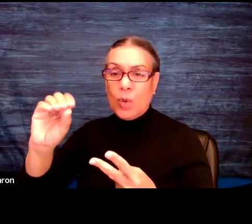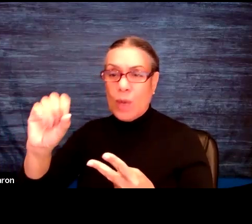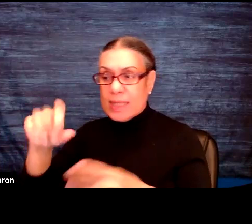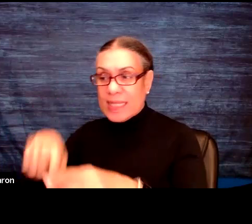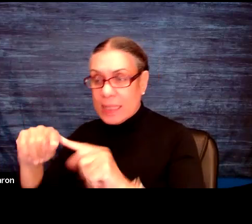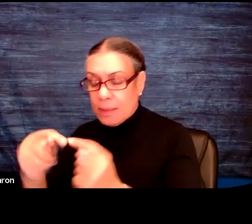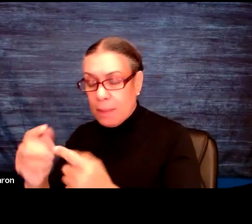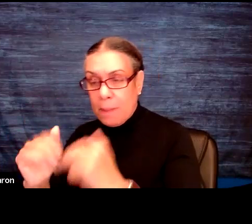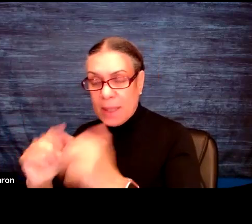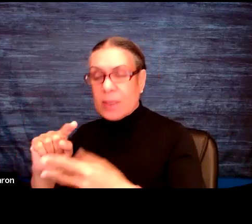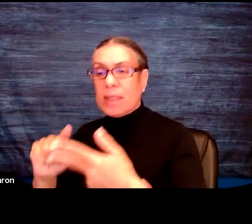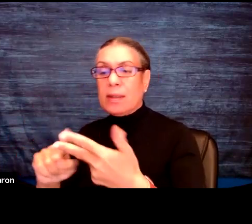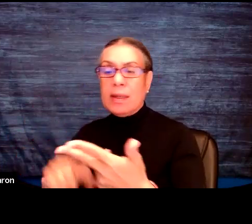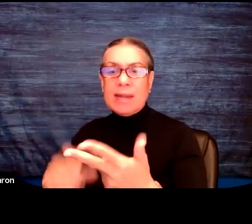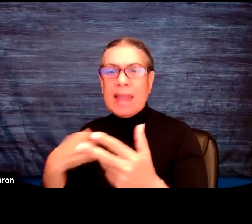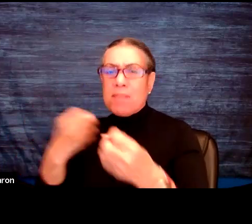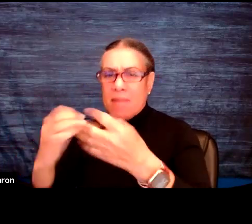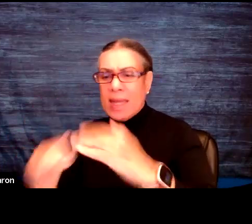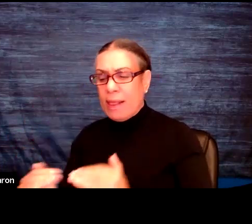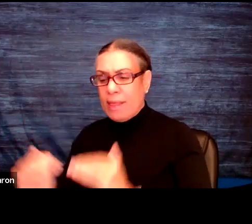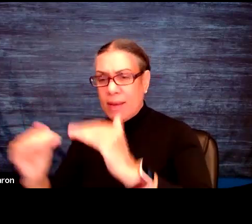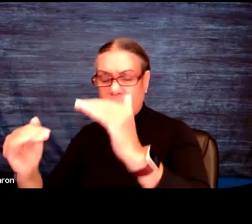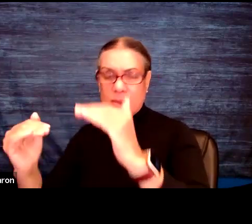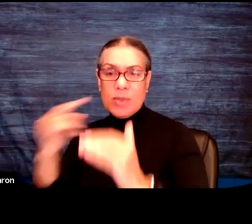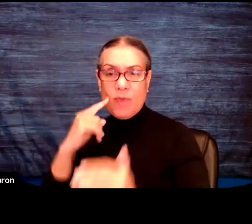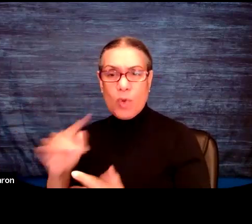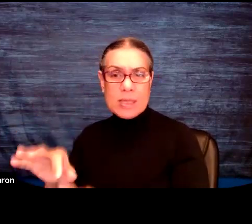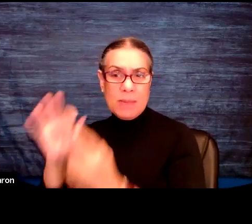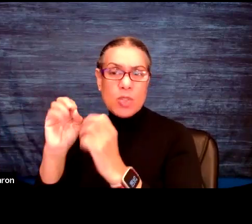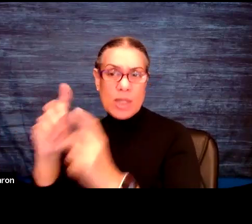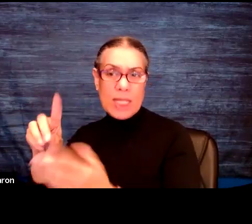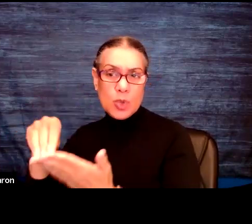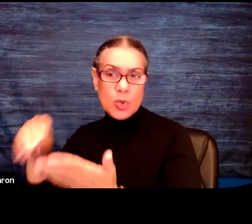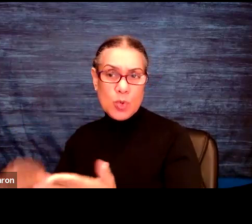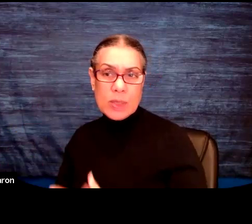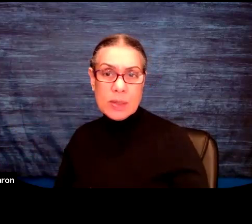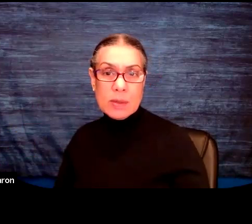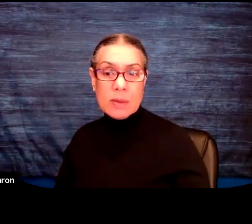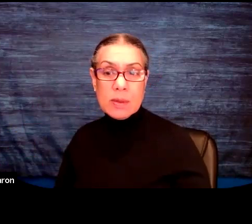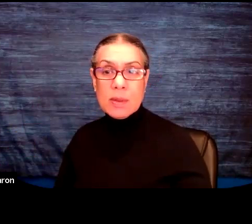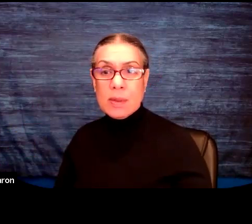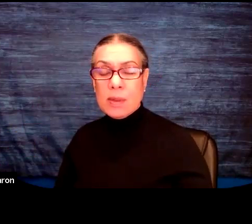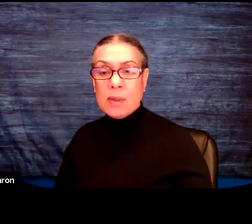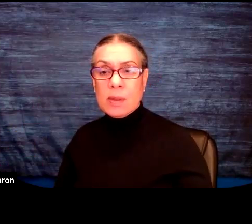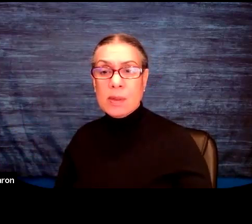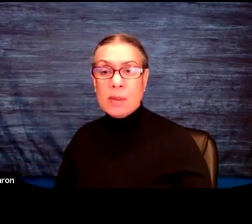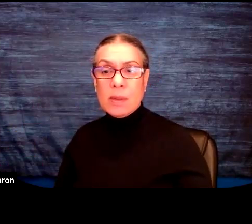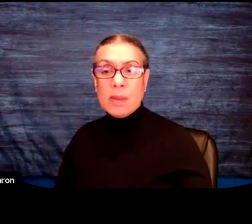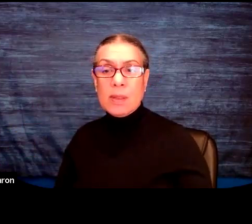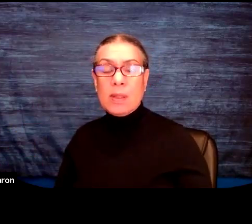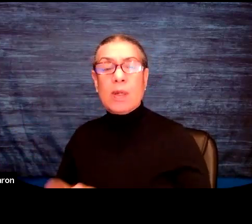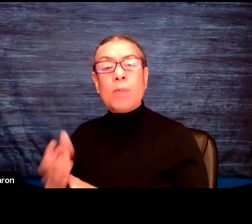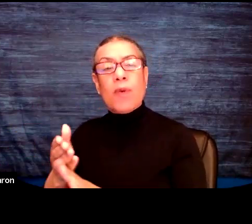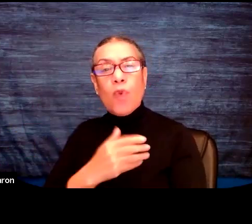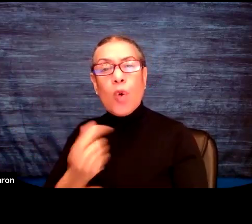special education. So there's lots of layers of support for a special education student. So it's really, we were missing some